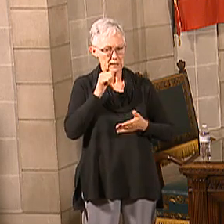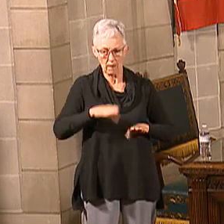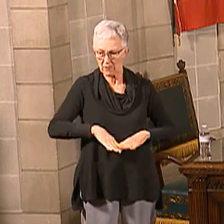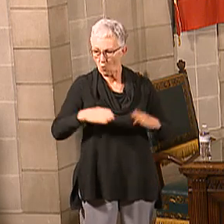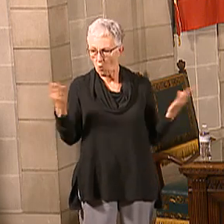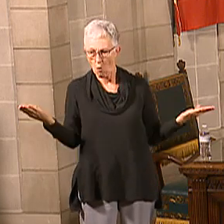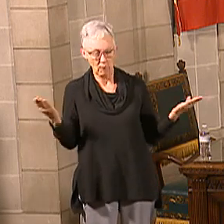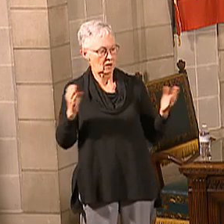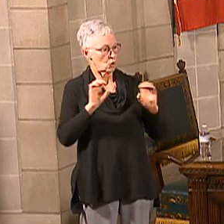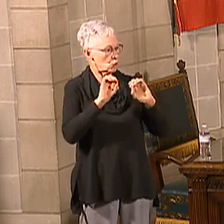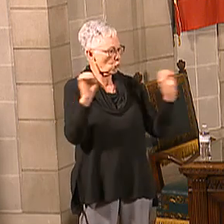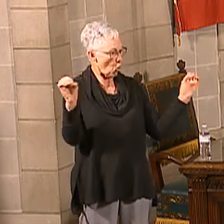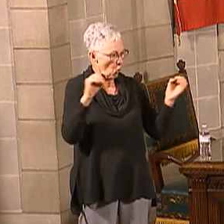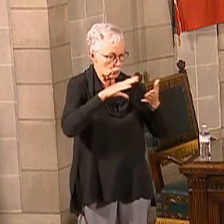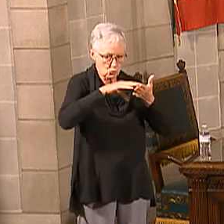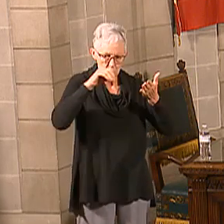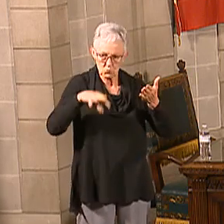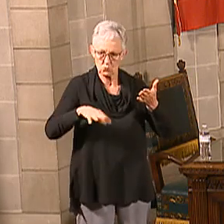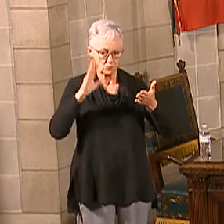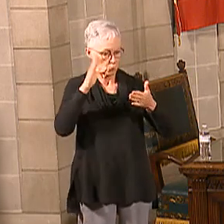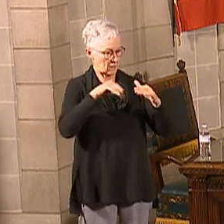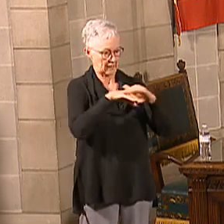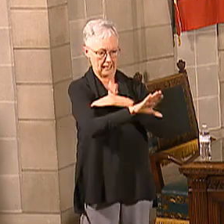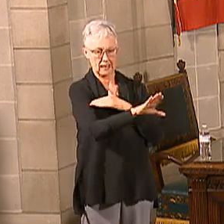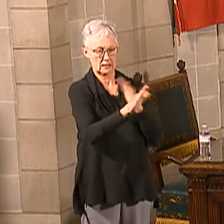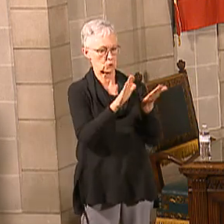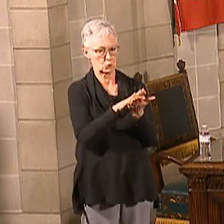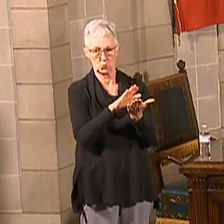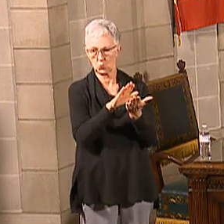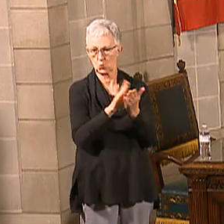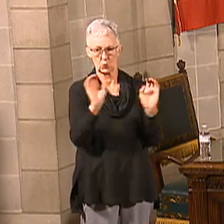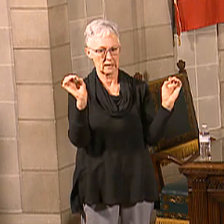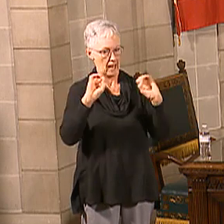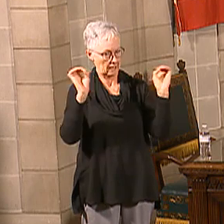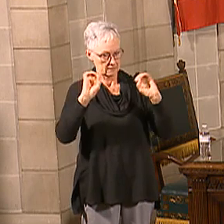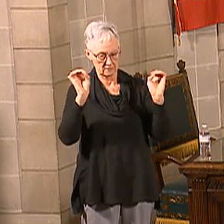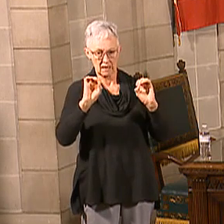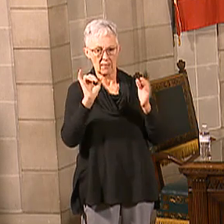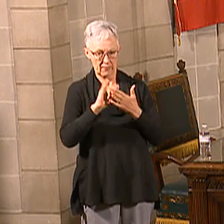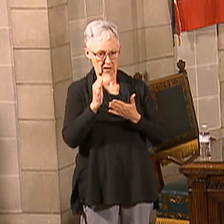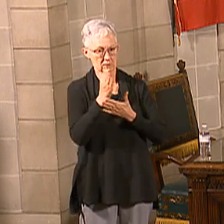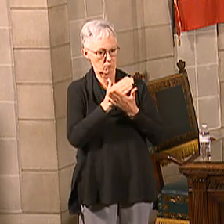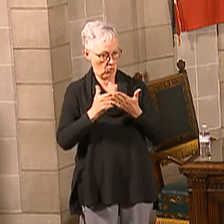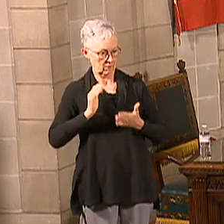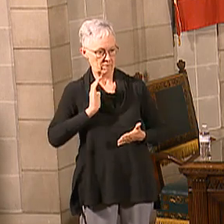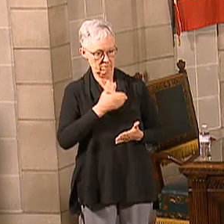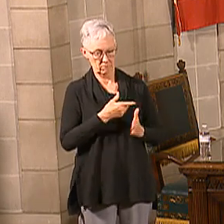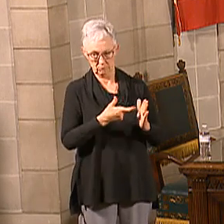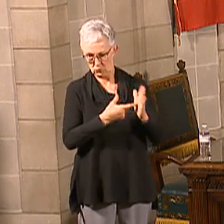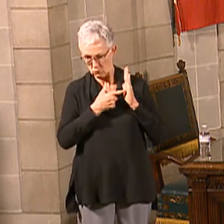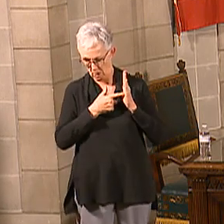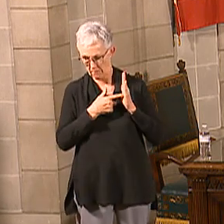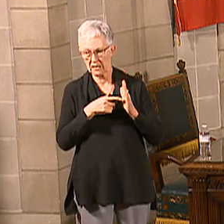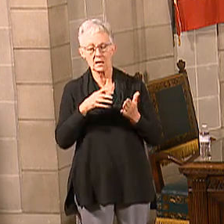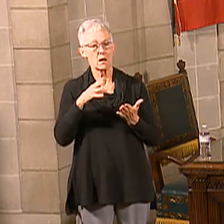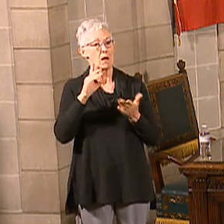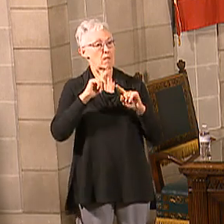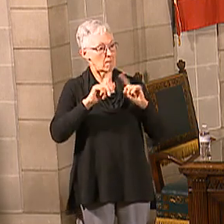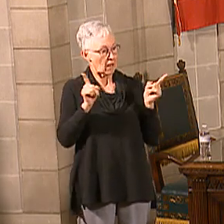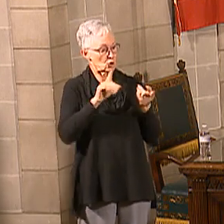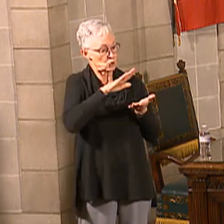this school year. So we put that as part of our directed health measure to be very clear that schools will be operating without